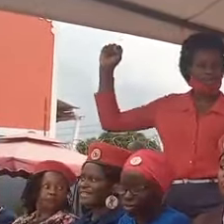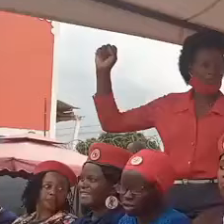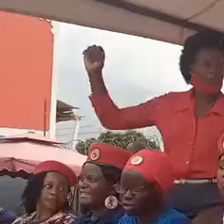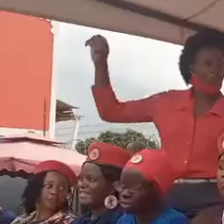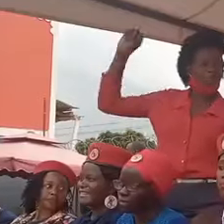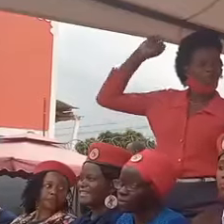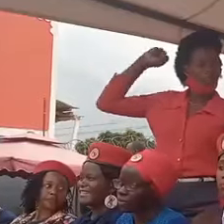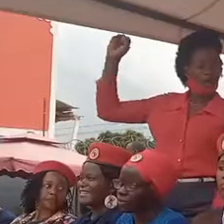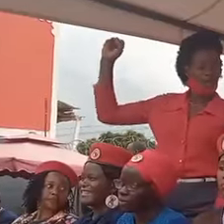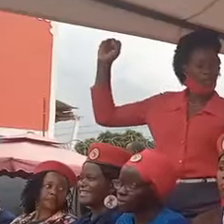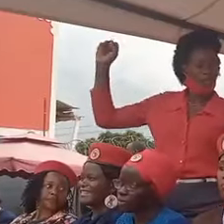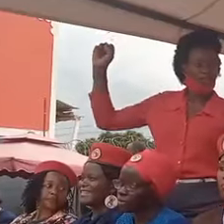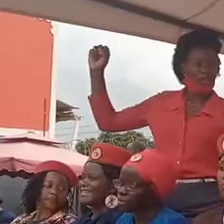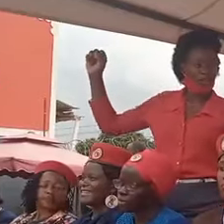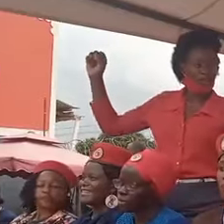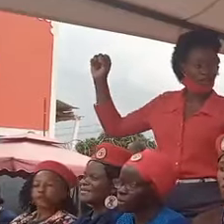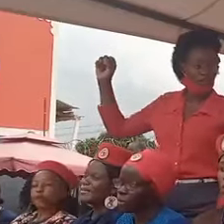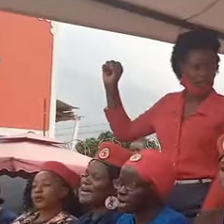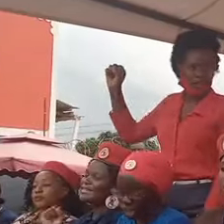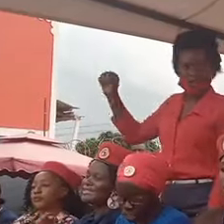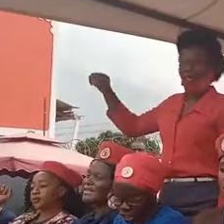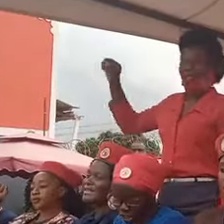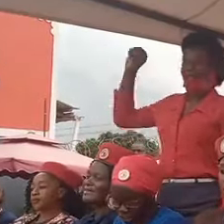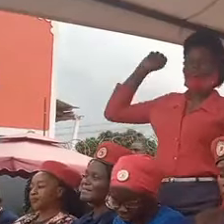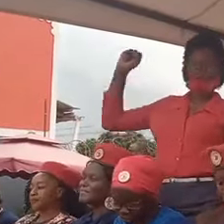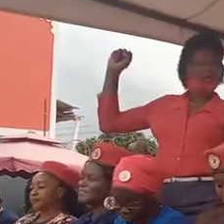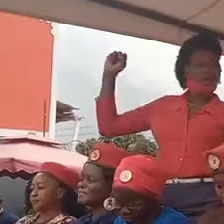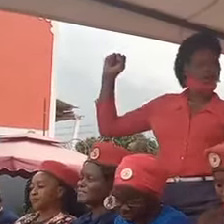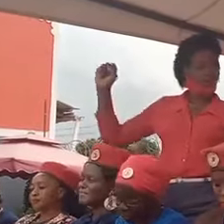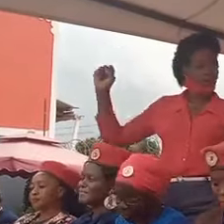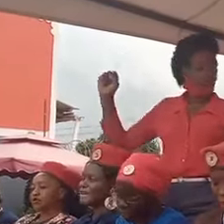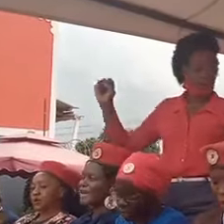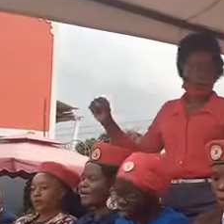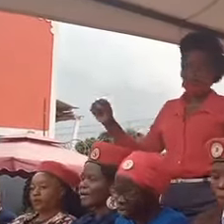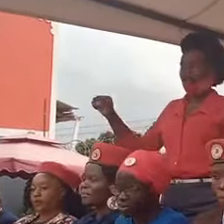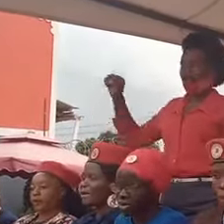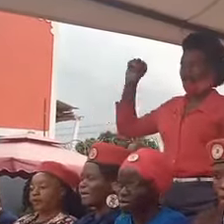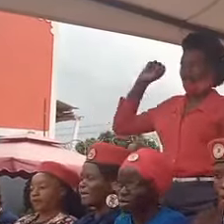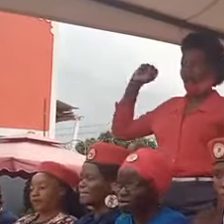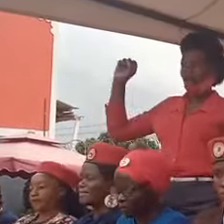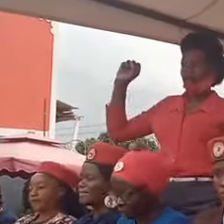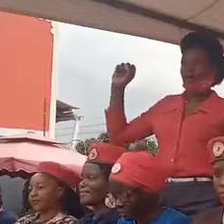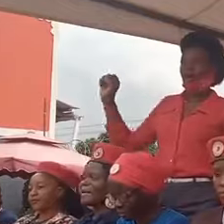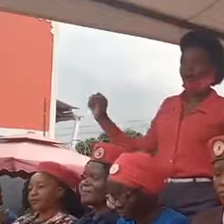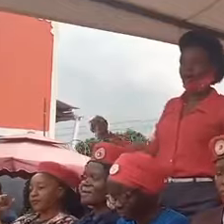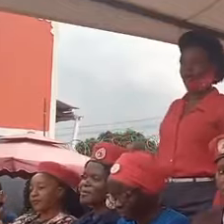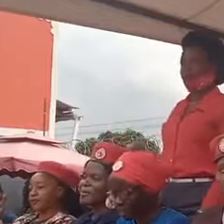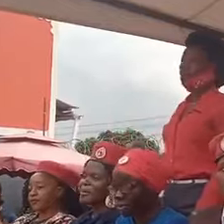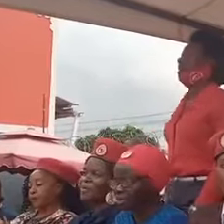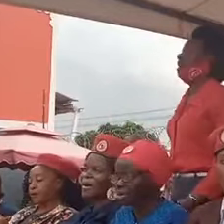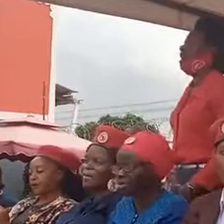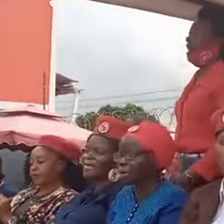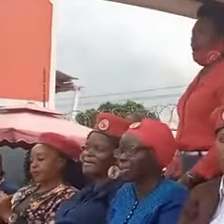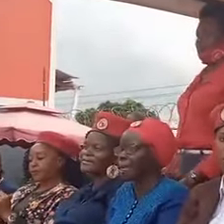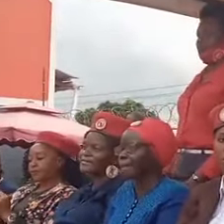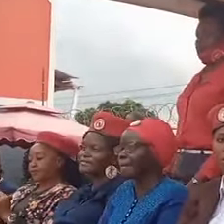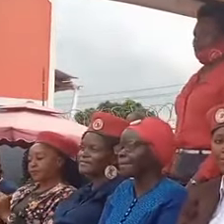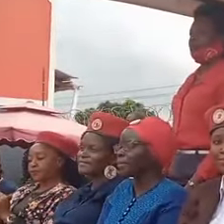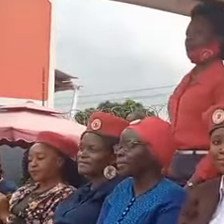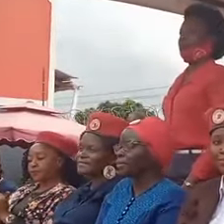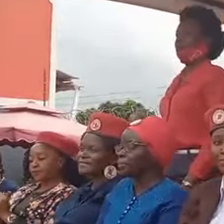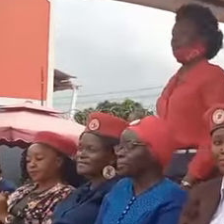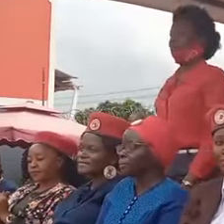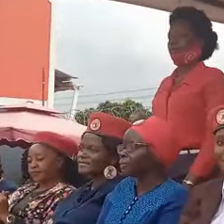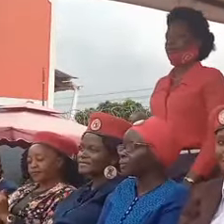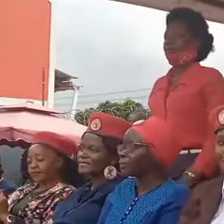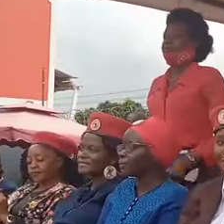One mission. One mission. One team. People power. Our power. Our power. People power. Amanya